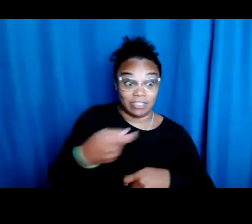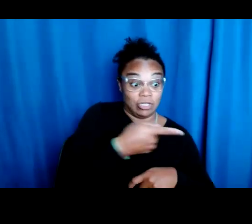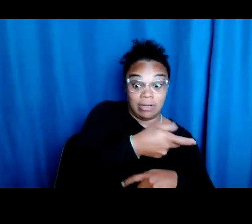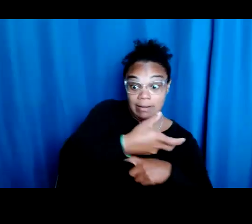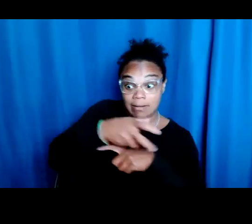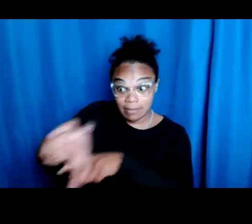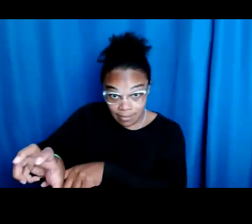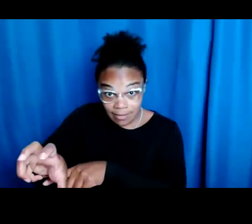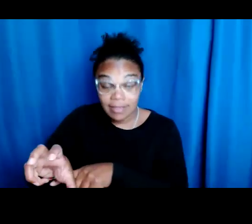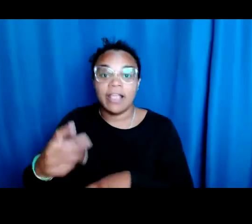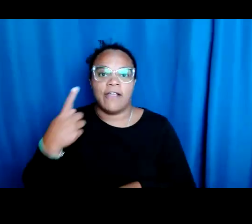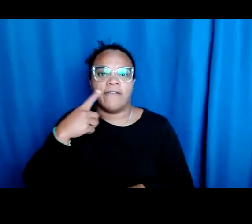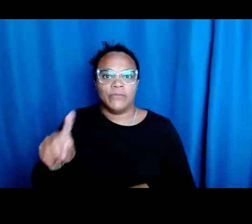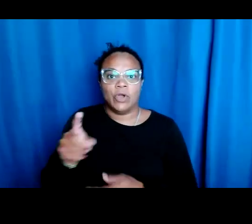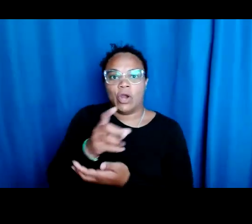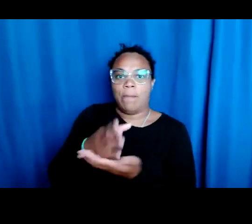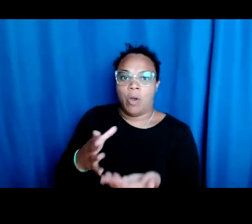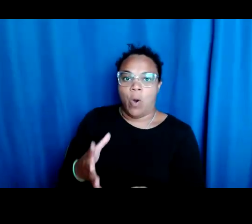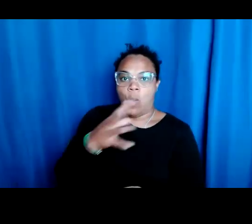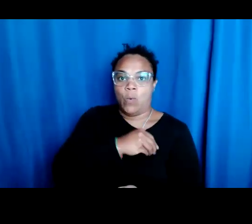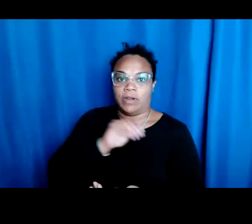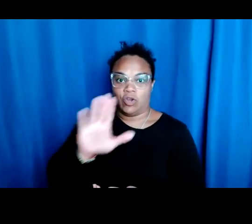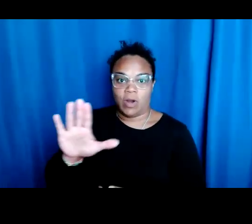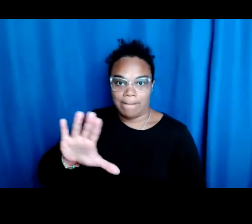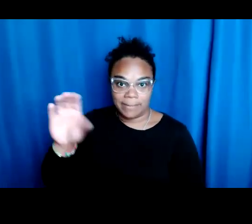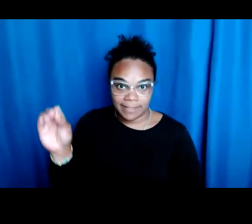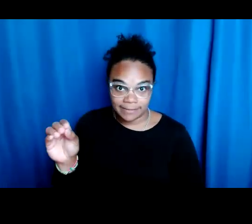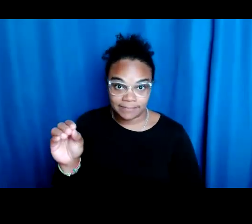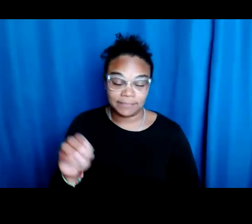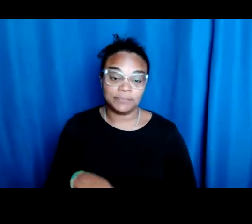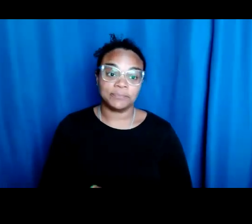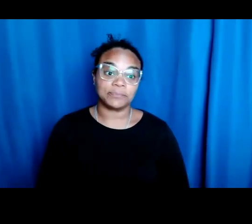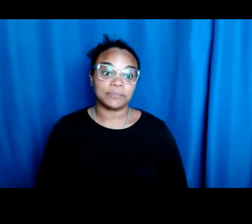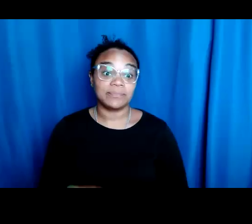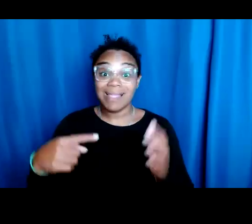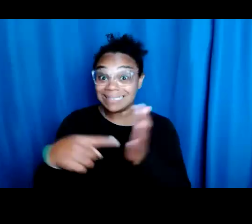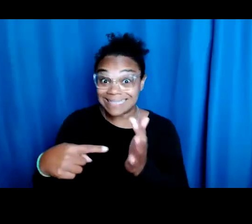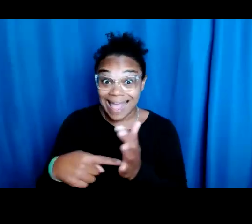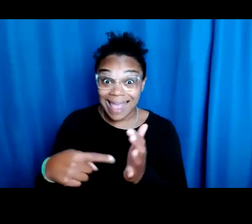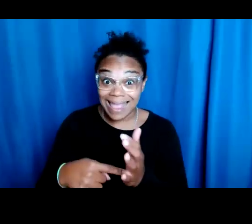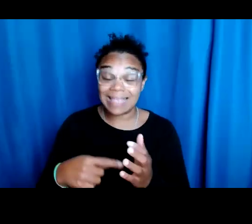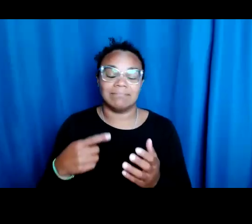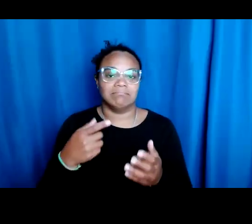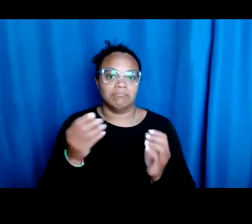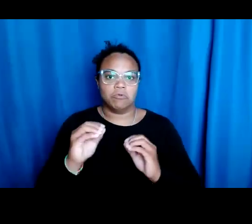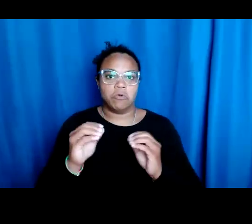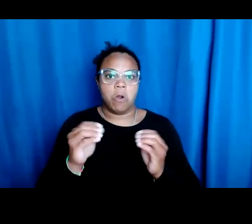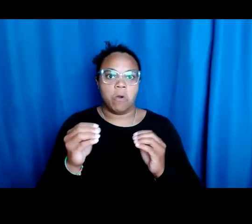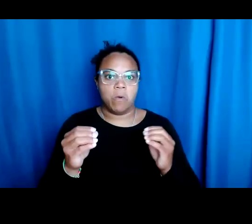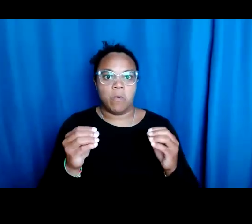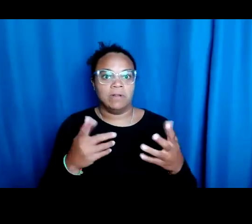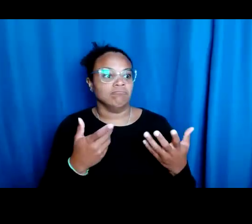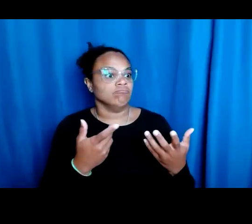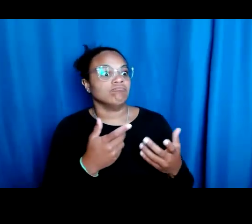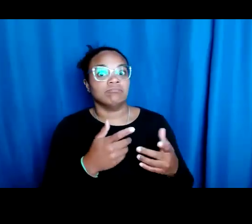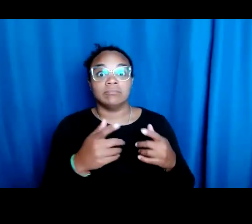there's no requirement for ownership interest. You control the business, you have creative control, it's